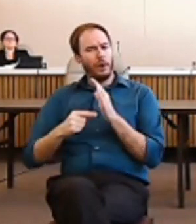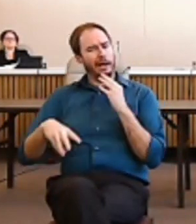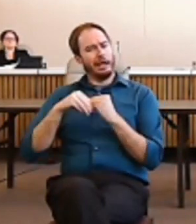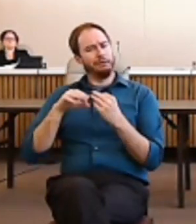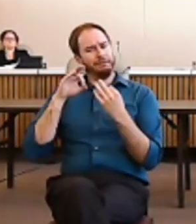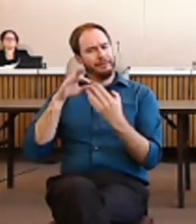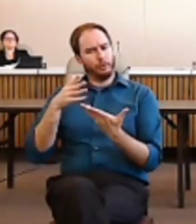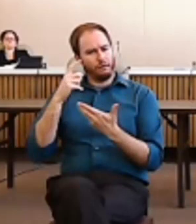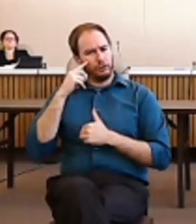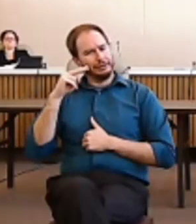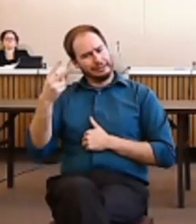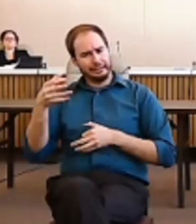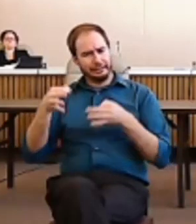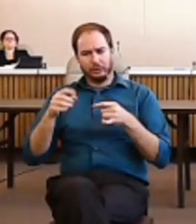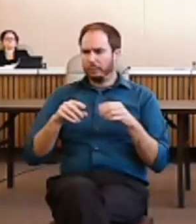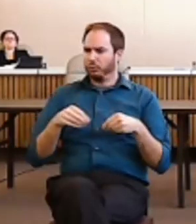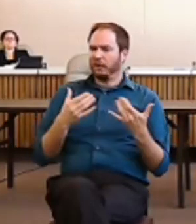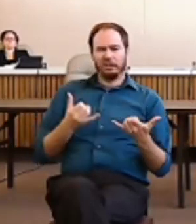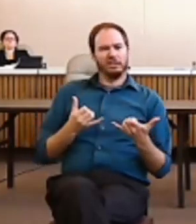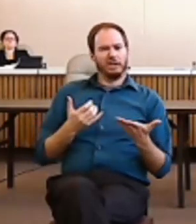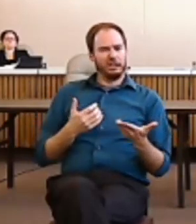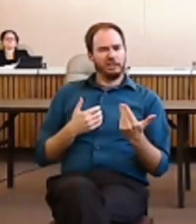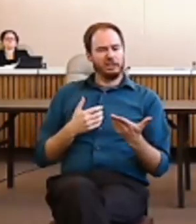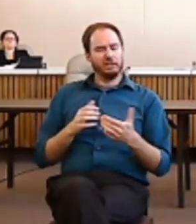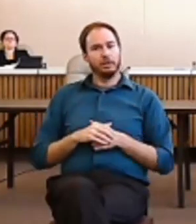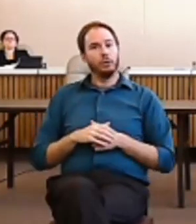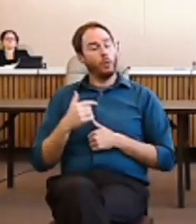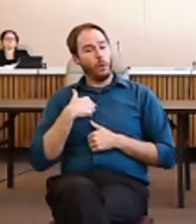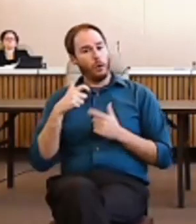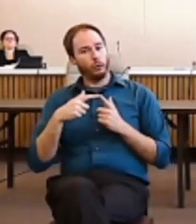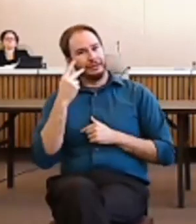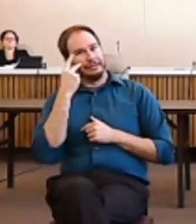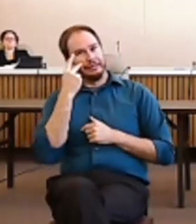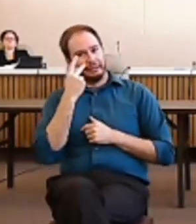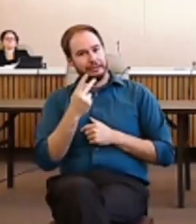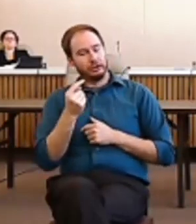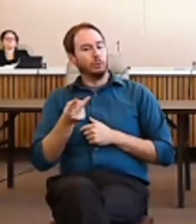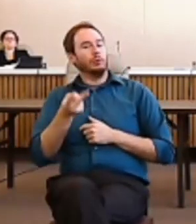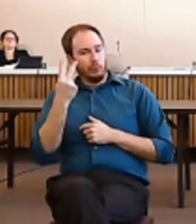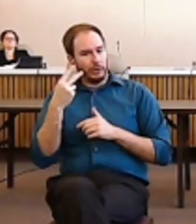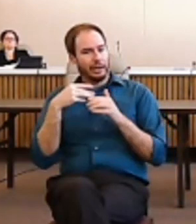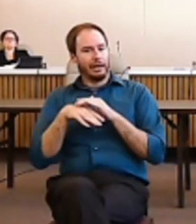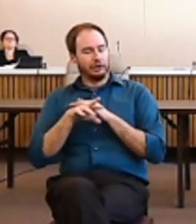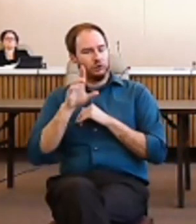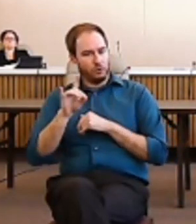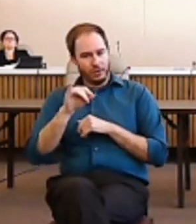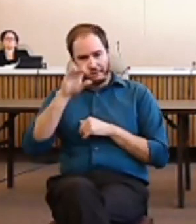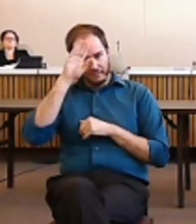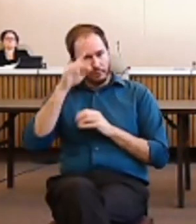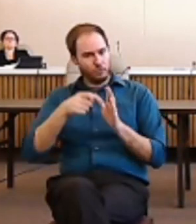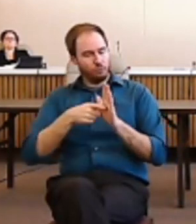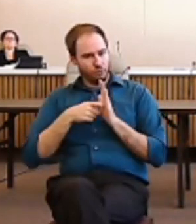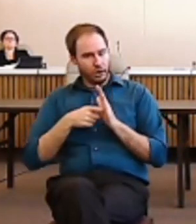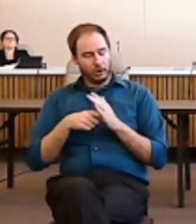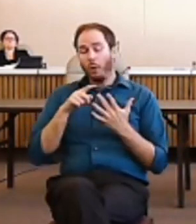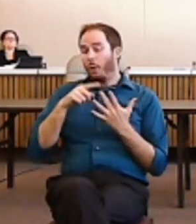you going to have that you aren't going to be able to provide today? Well, I would like to see the 2 access roads that the fire marshal's requiring.